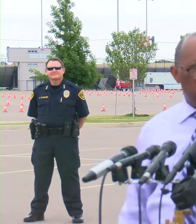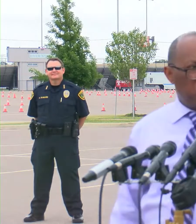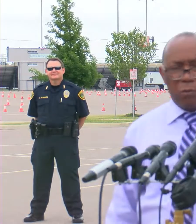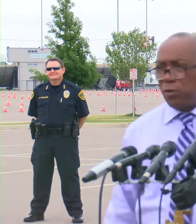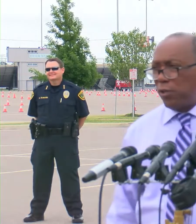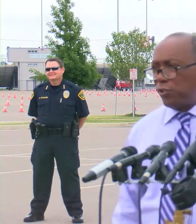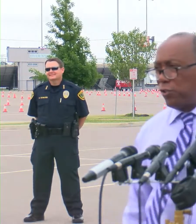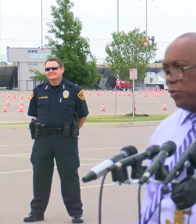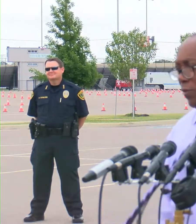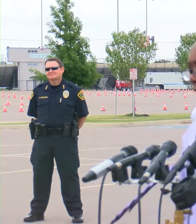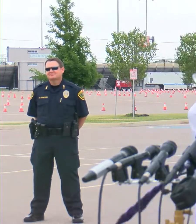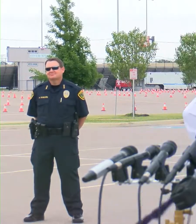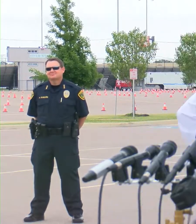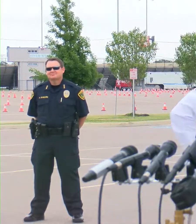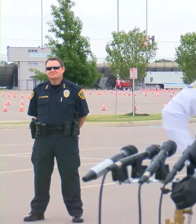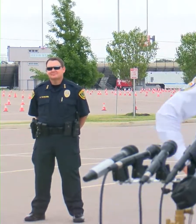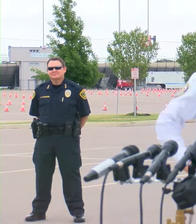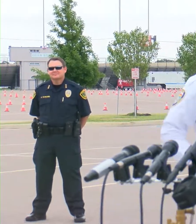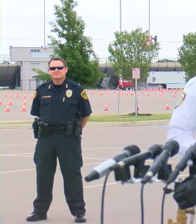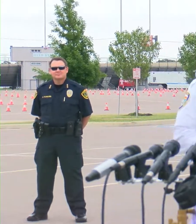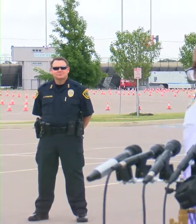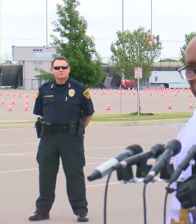let me just say we were going to do the